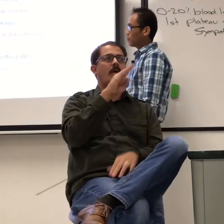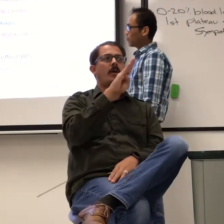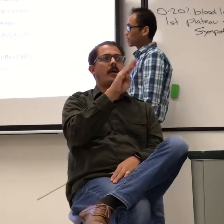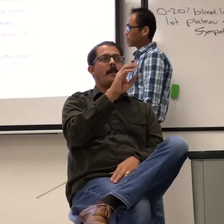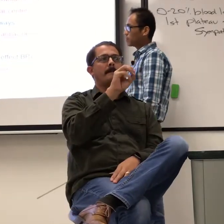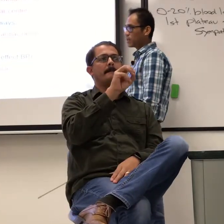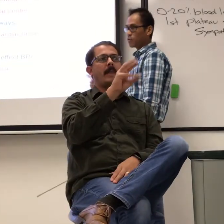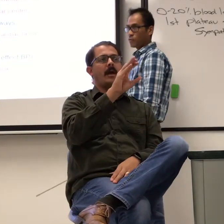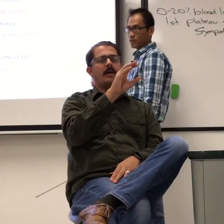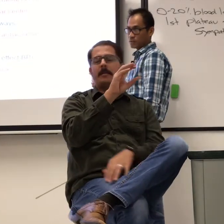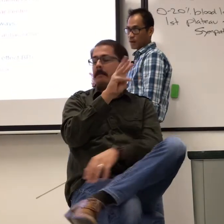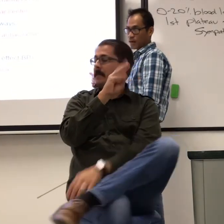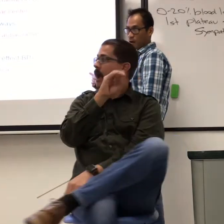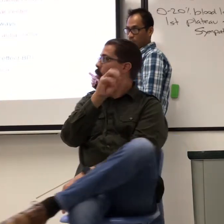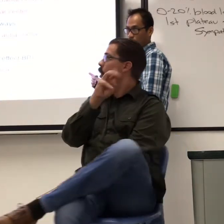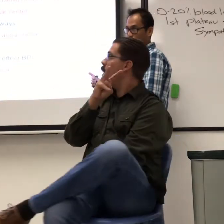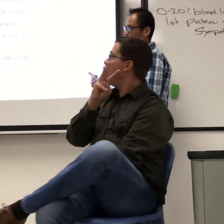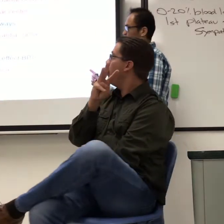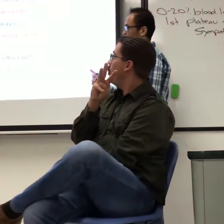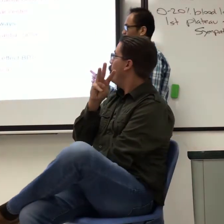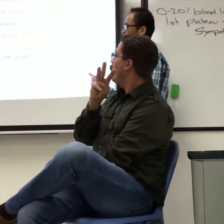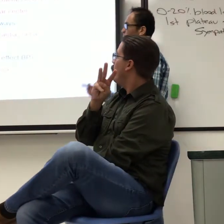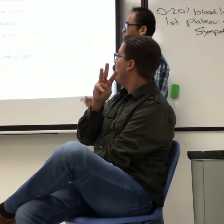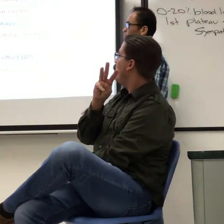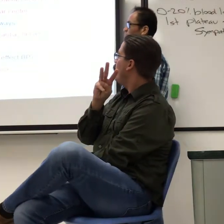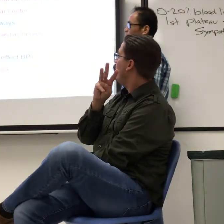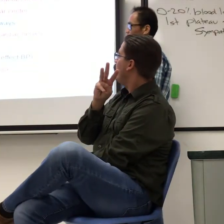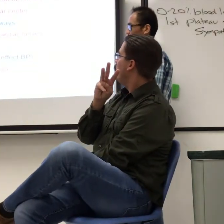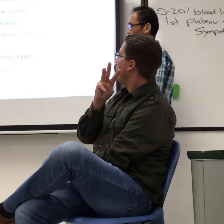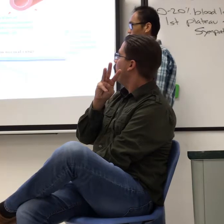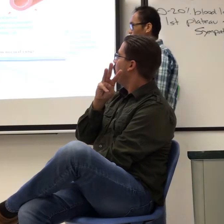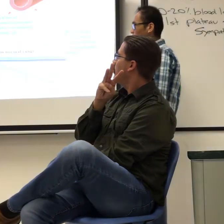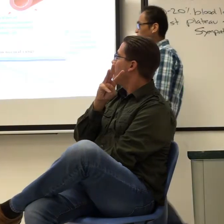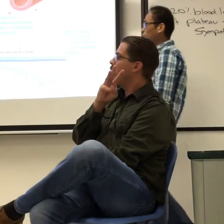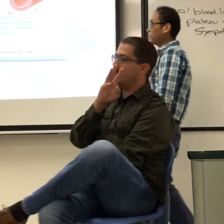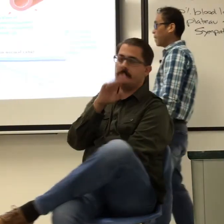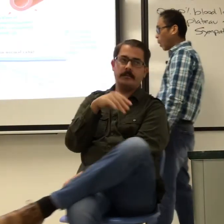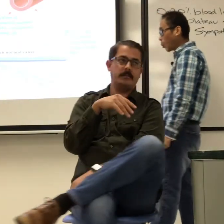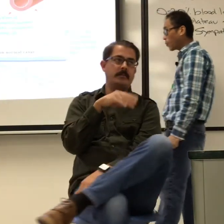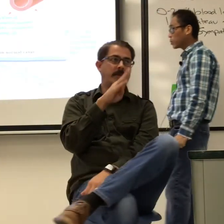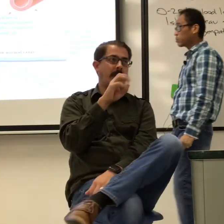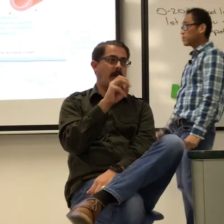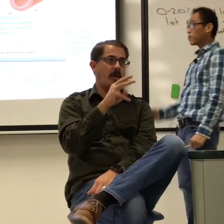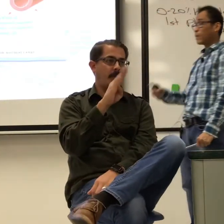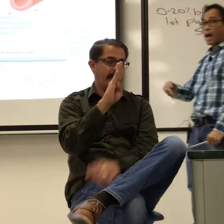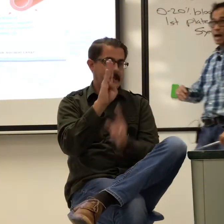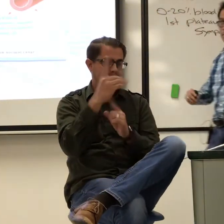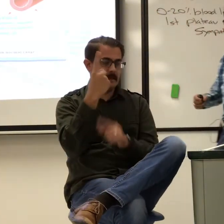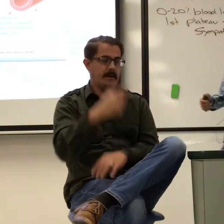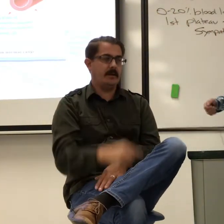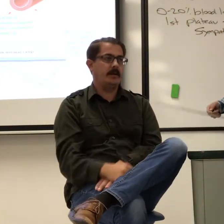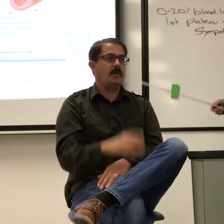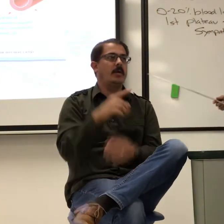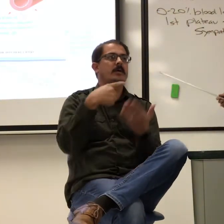baroreceptor reflex. I'll take you through this right now. So the thing about reflexes is we're going to talk about it both in terms of your